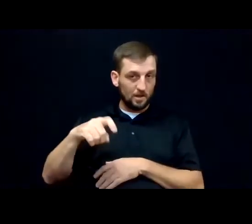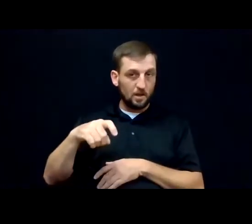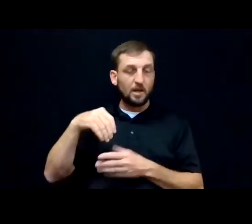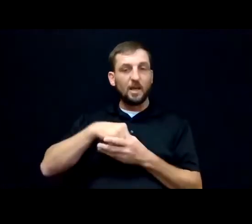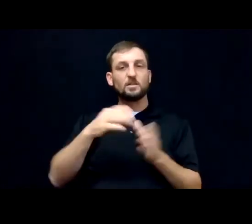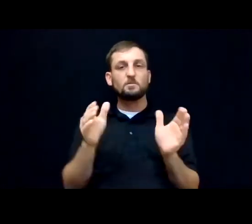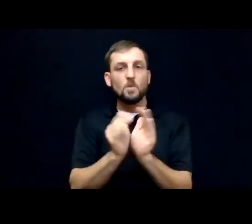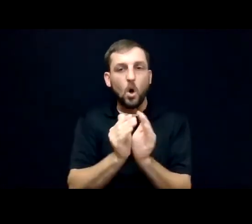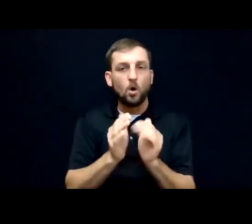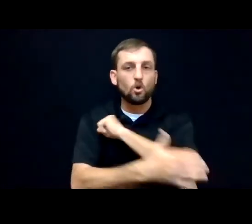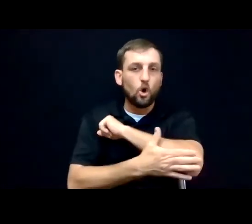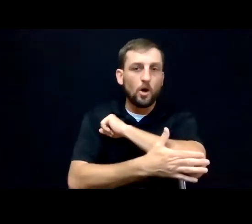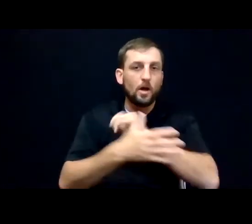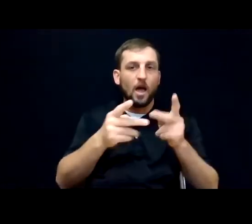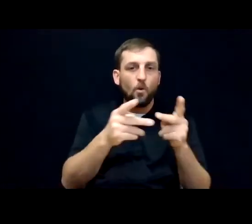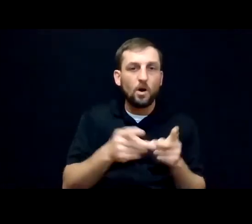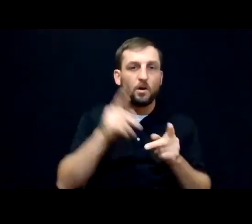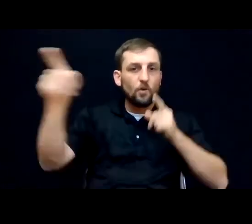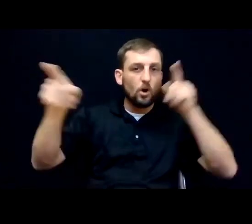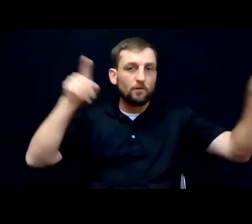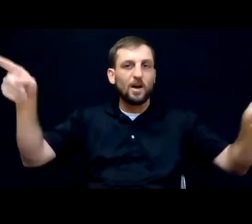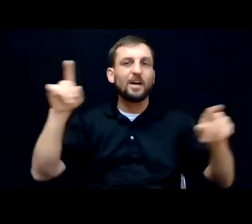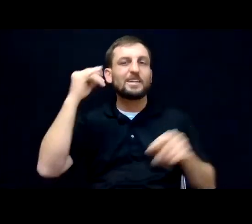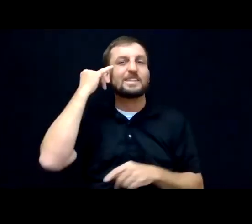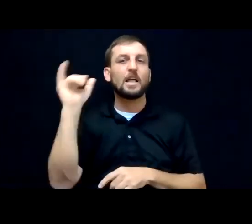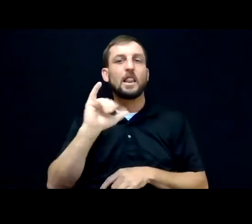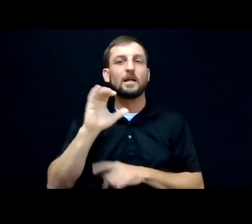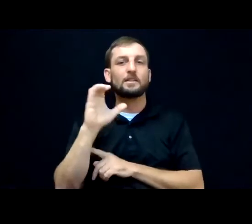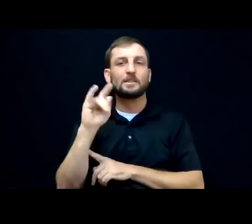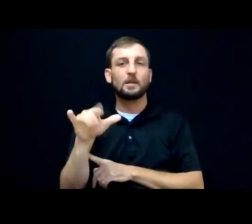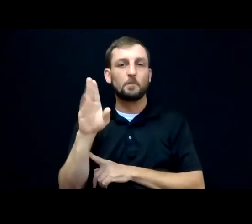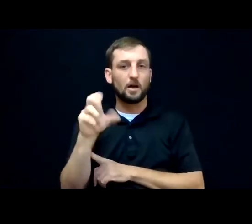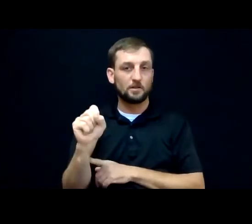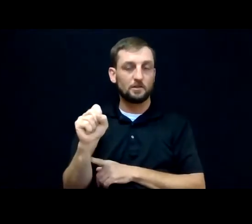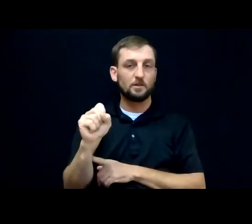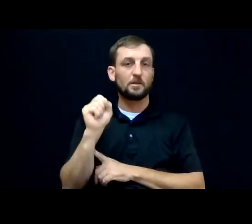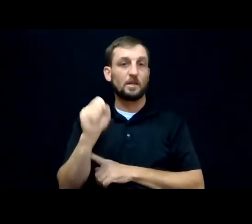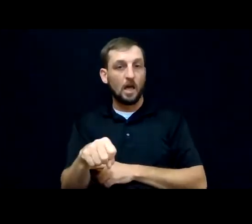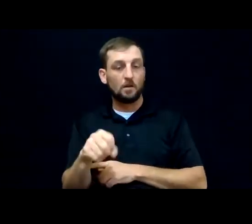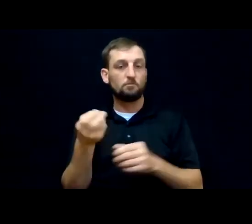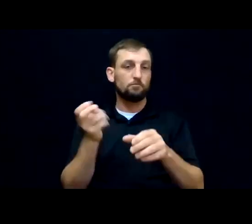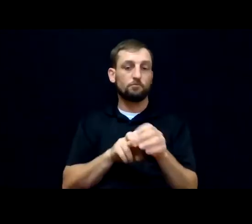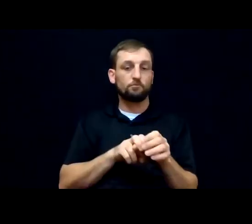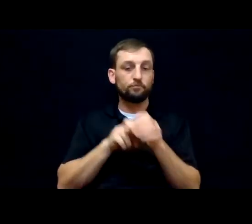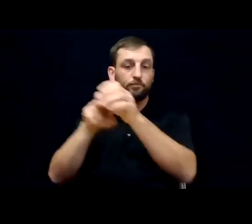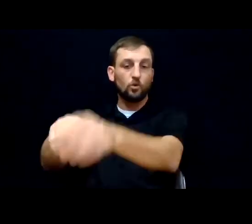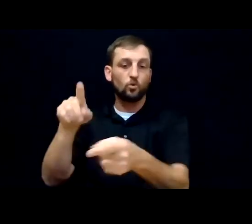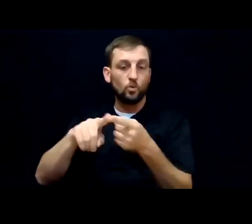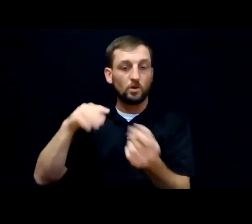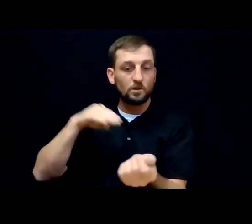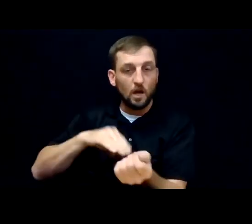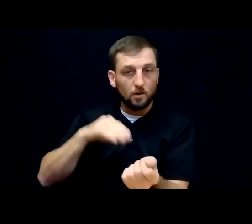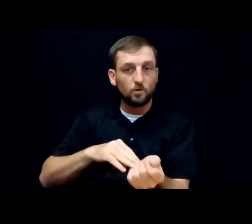areas, basically like a city bus transportation. They can go anywhere to like a doctor's appointment, shopping,